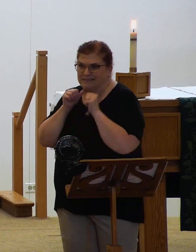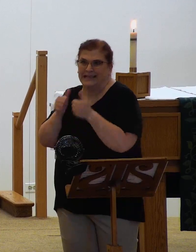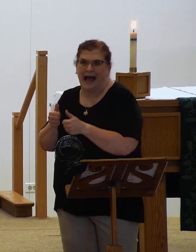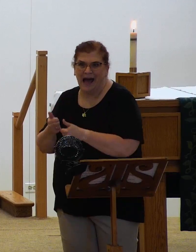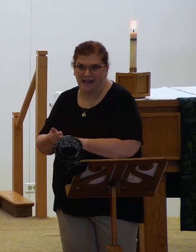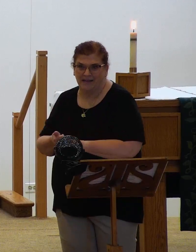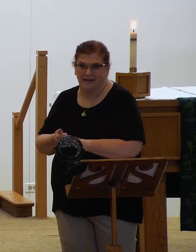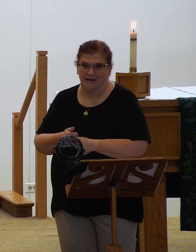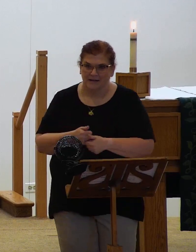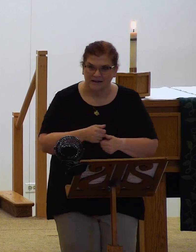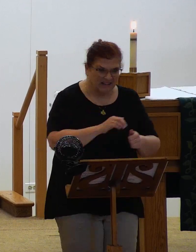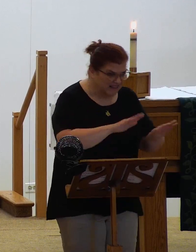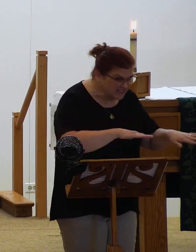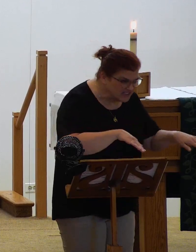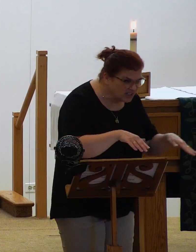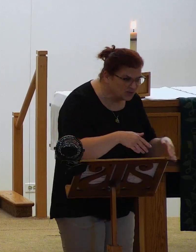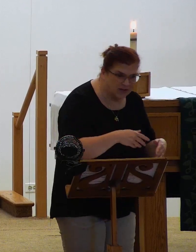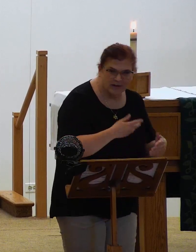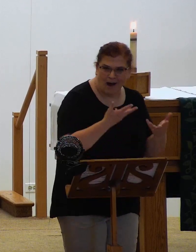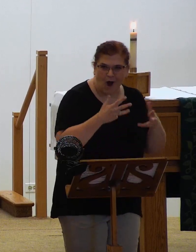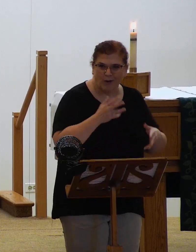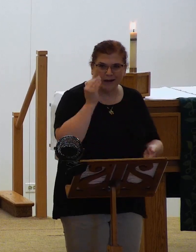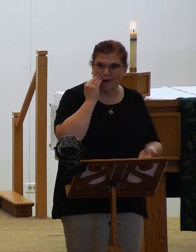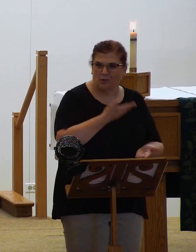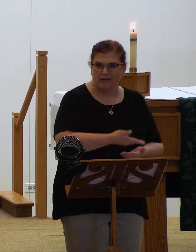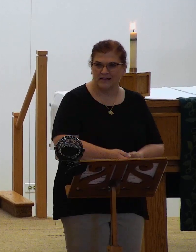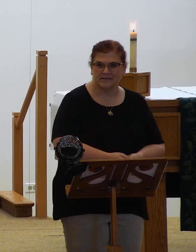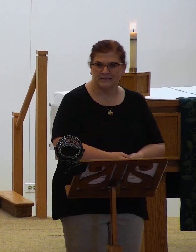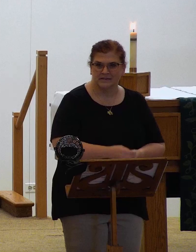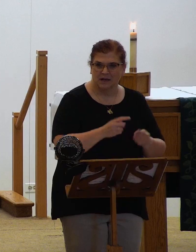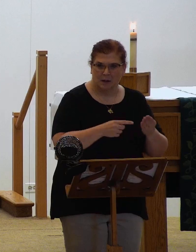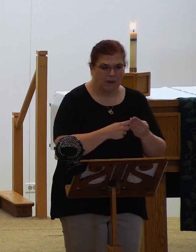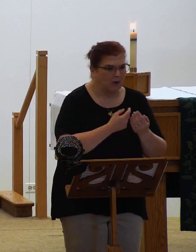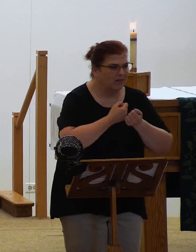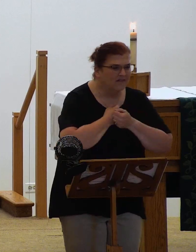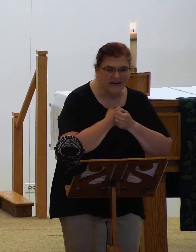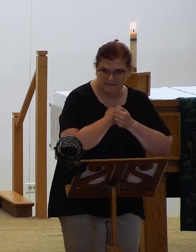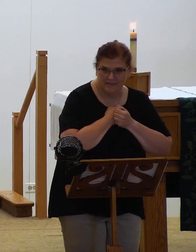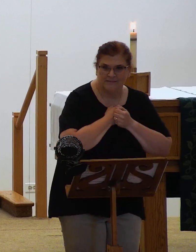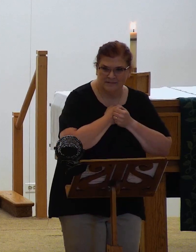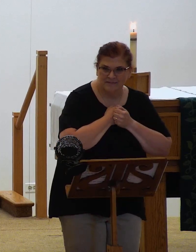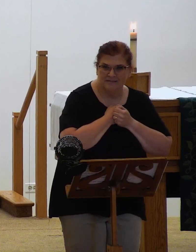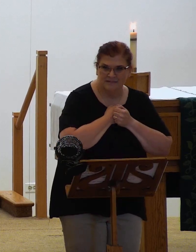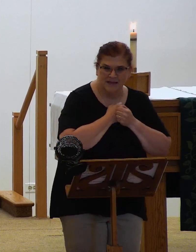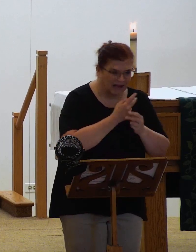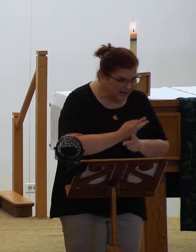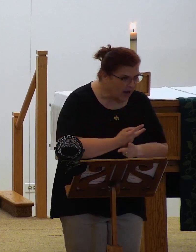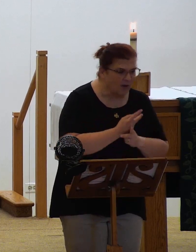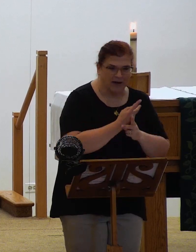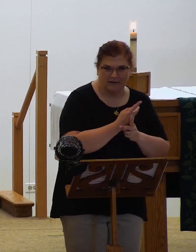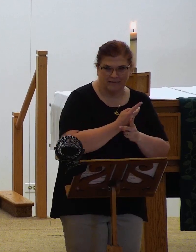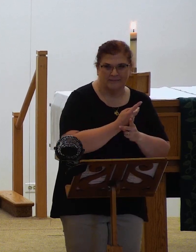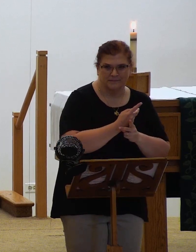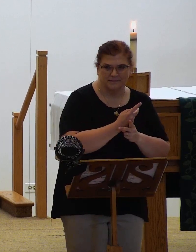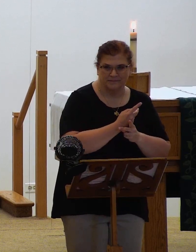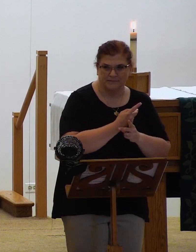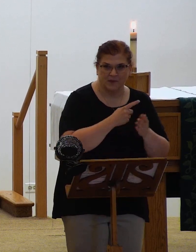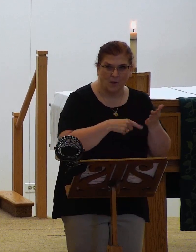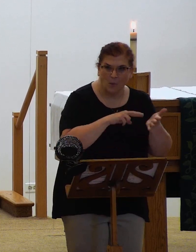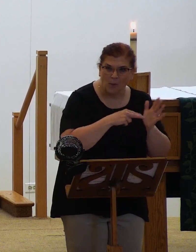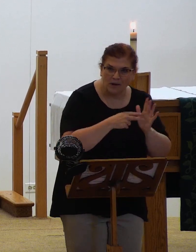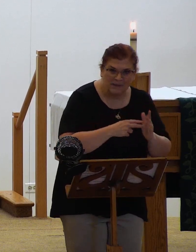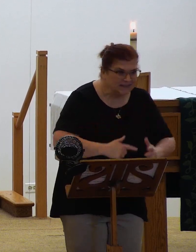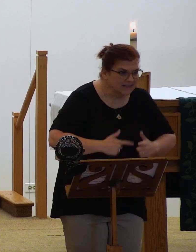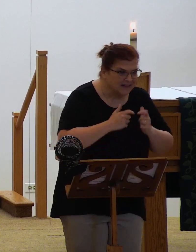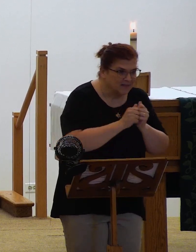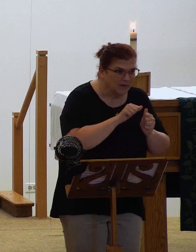Infants already know things about loving and caring at what it means to live with